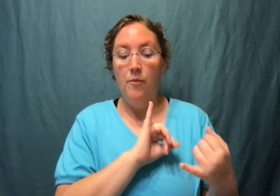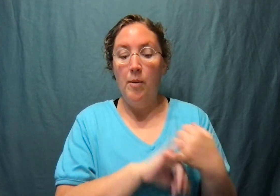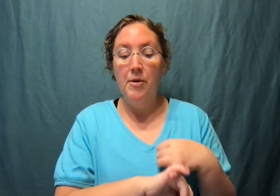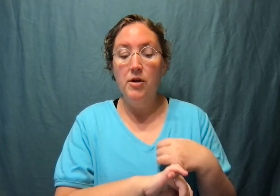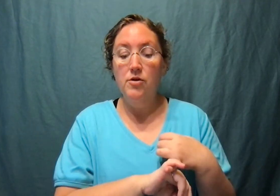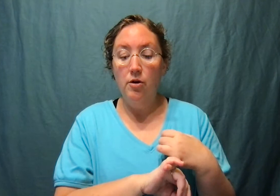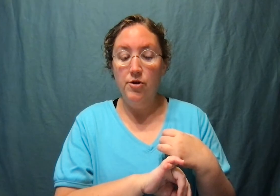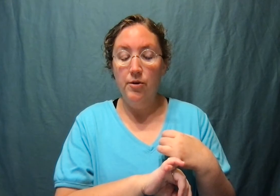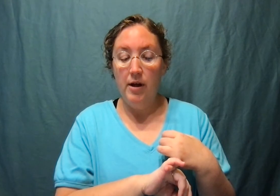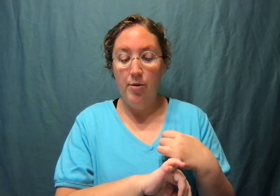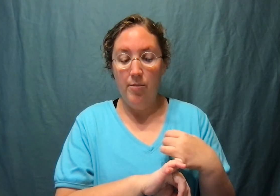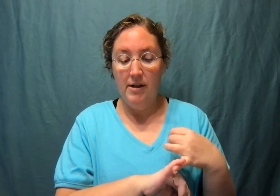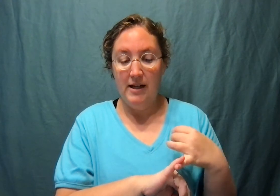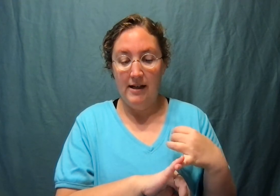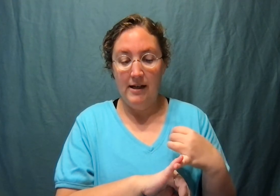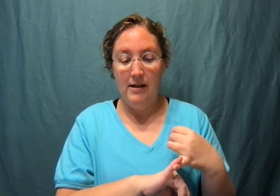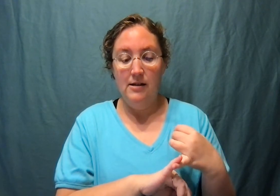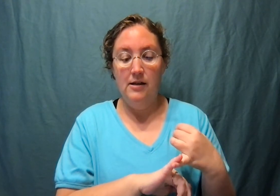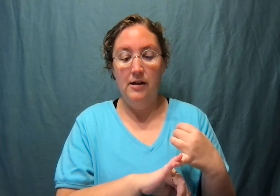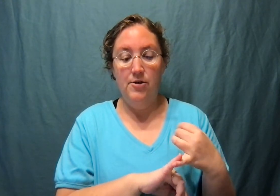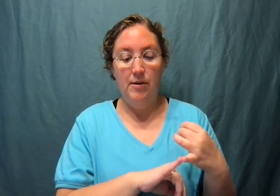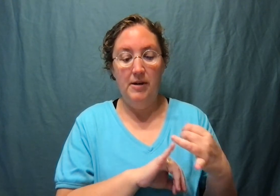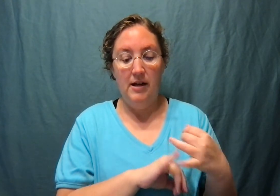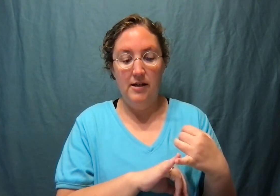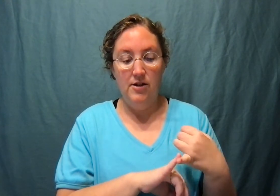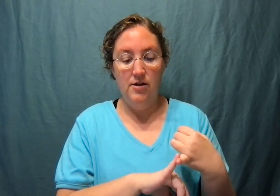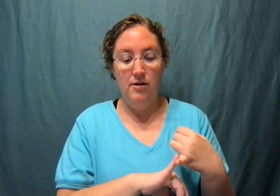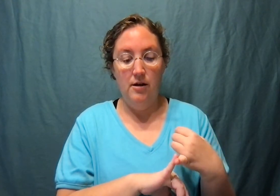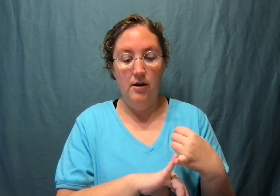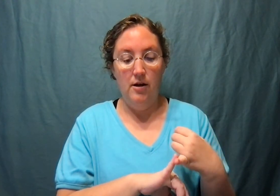Remember to use culturally appropriate techniques to gain attention,